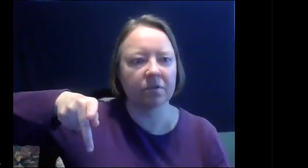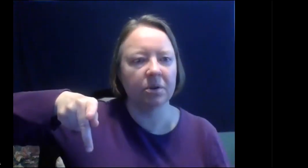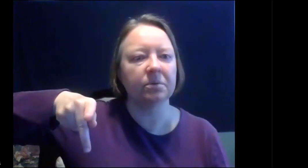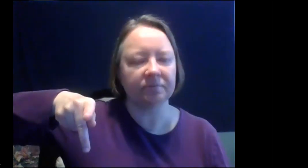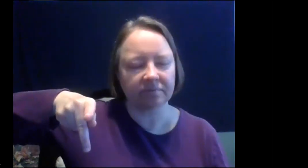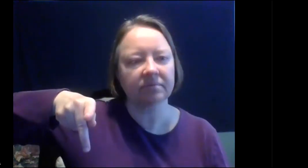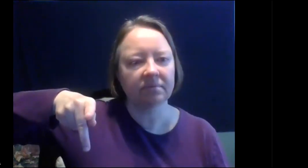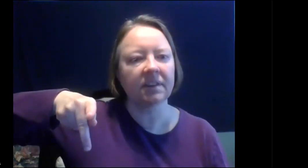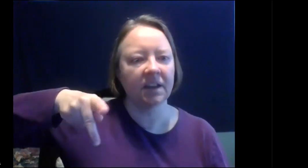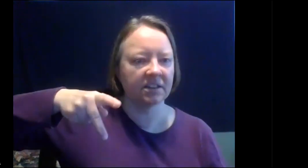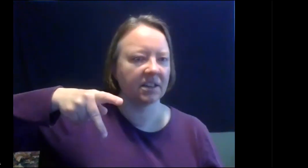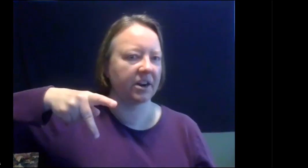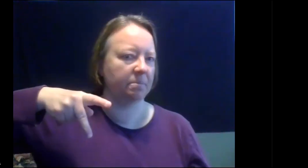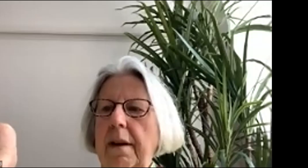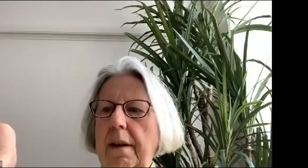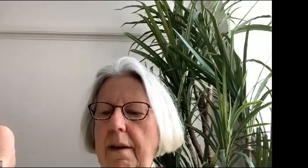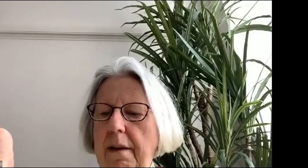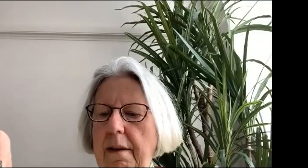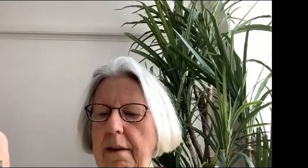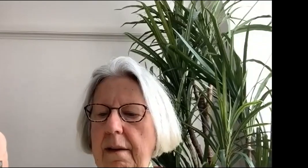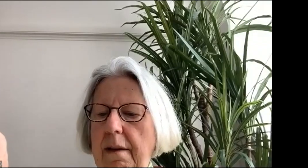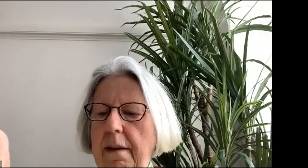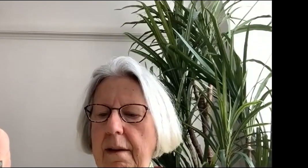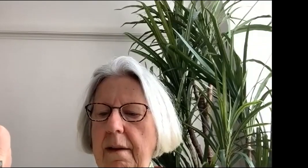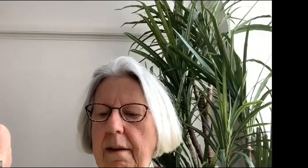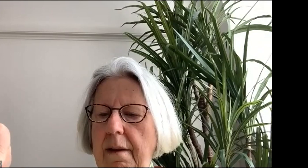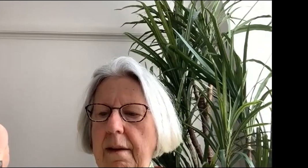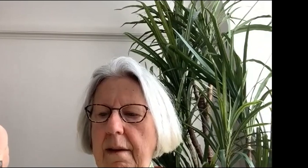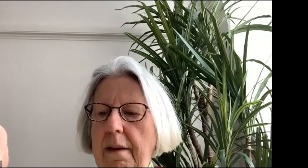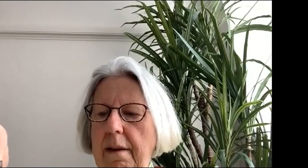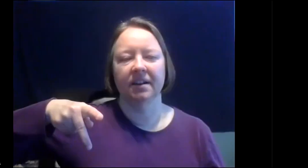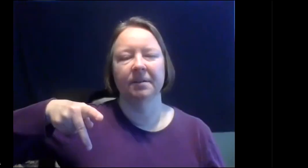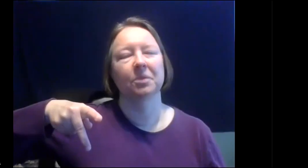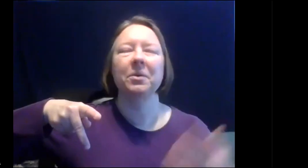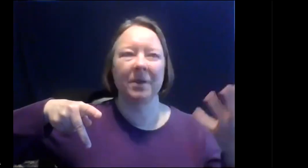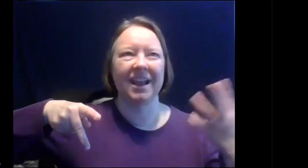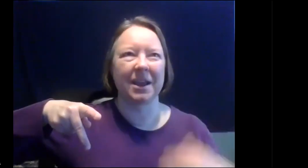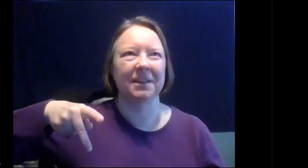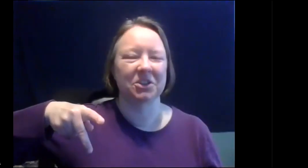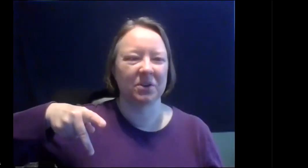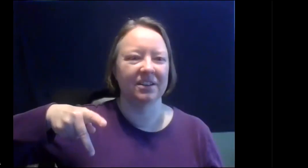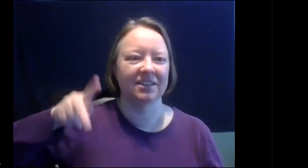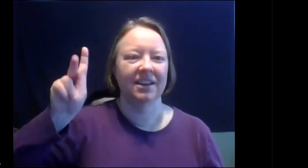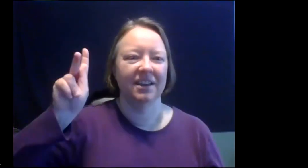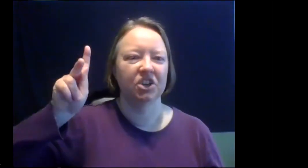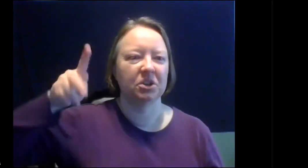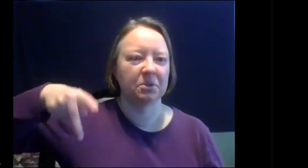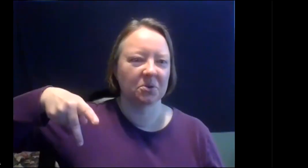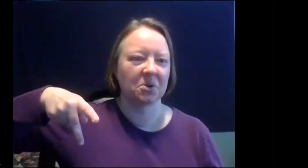from you, is the Okay. letter P. And the only way that, or one way that I kept it straight is kitchen